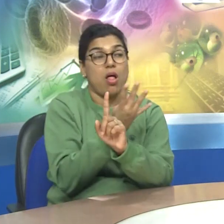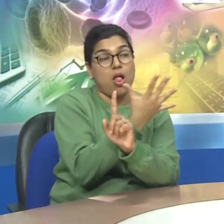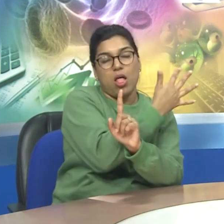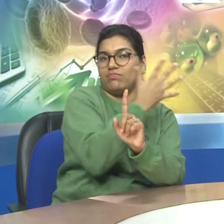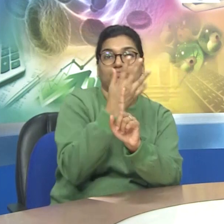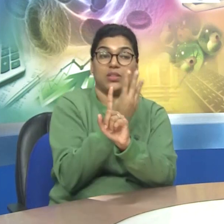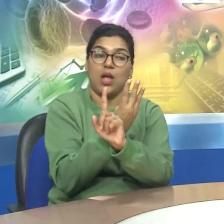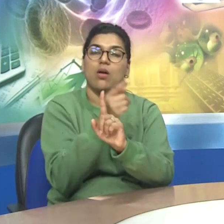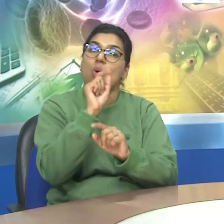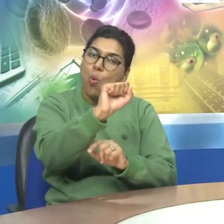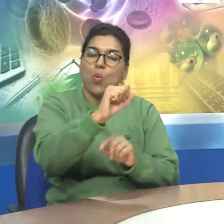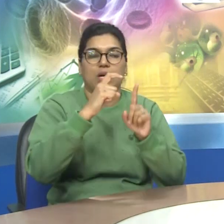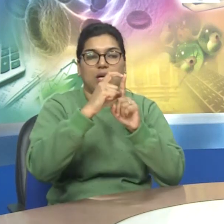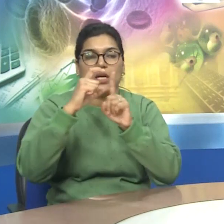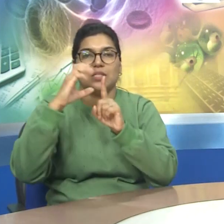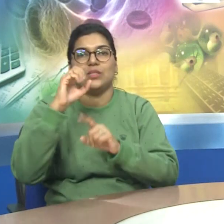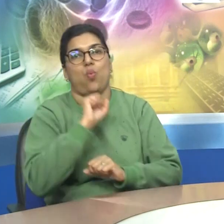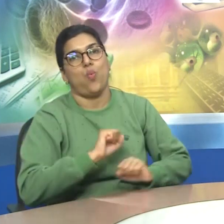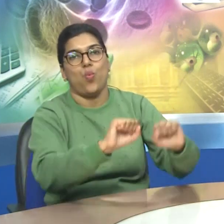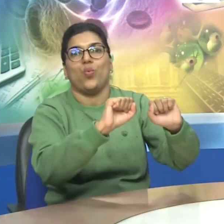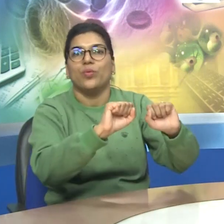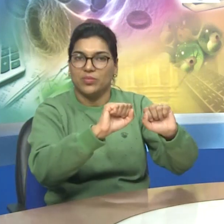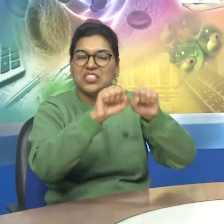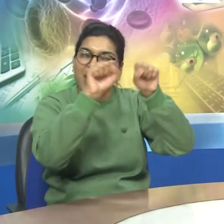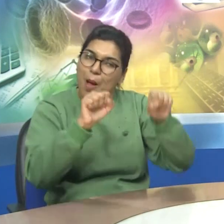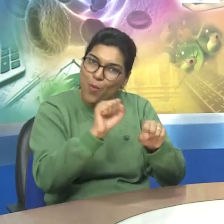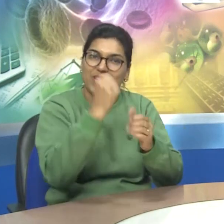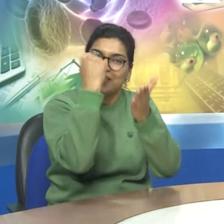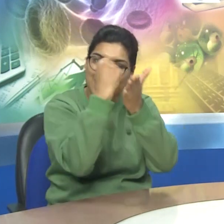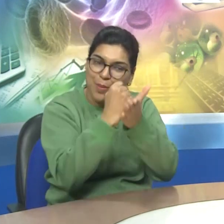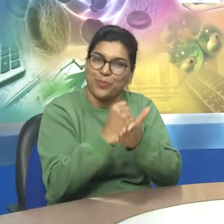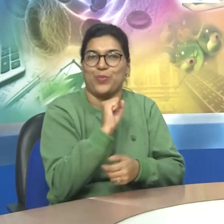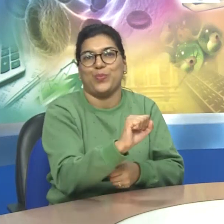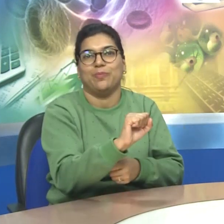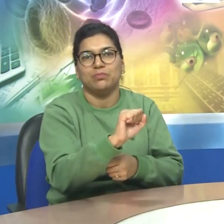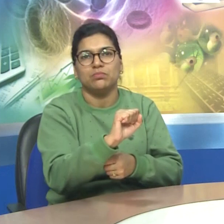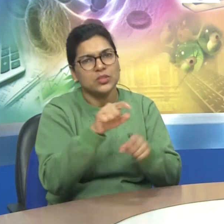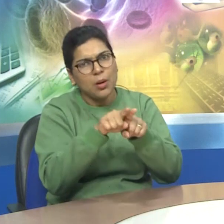So this is one of the important feature which we all should be aware.